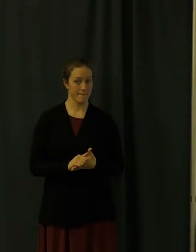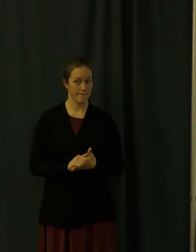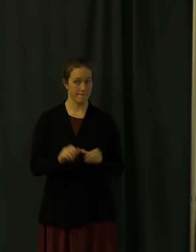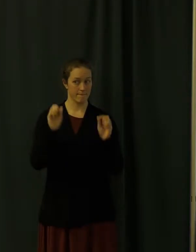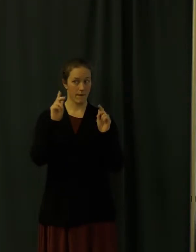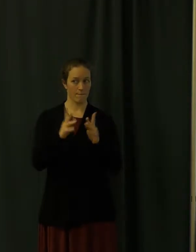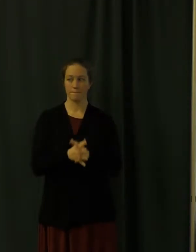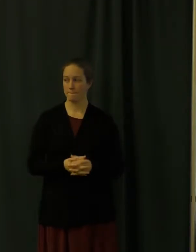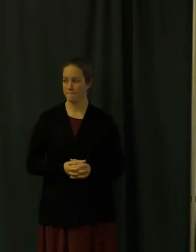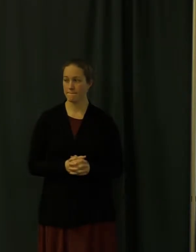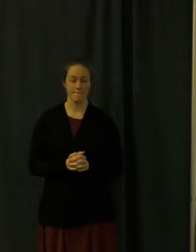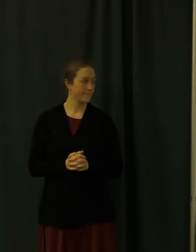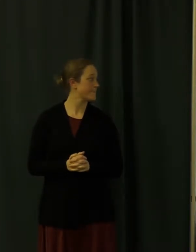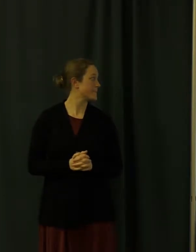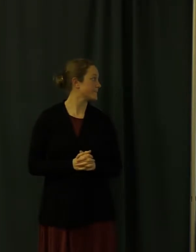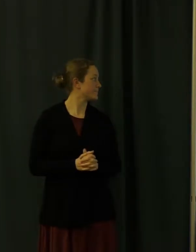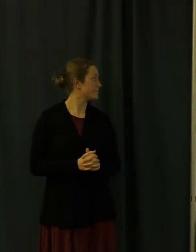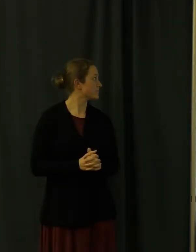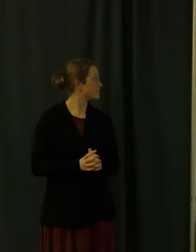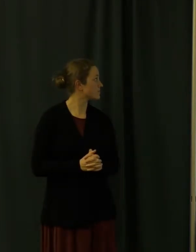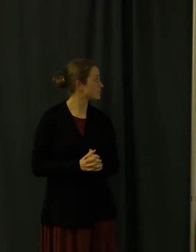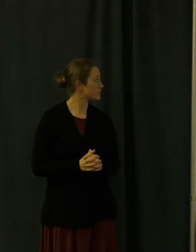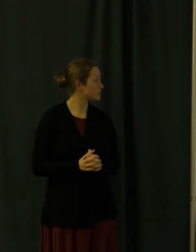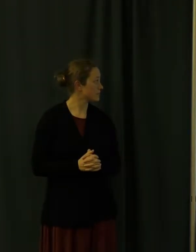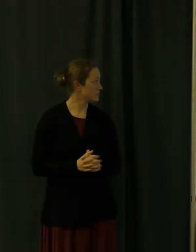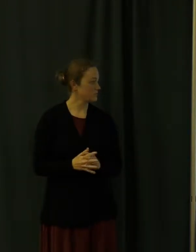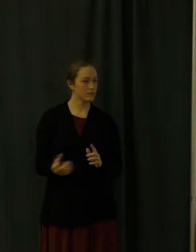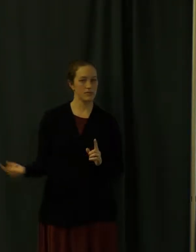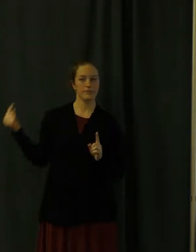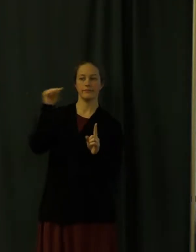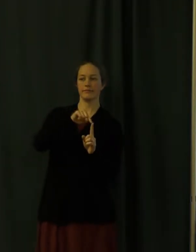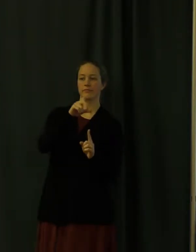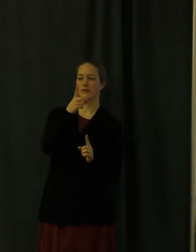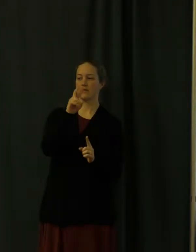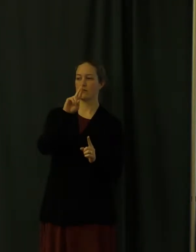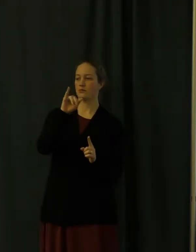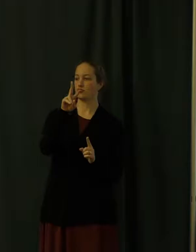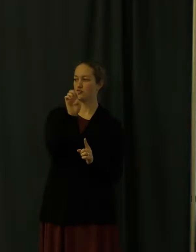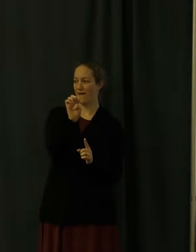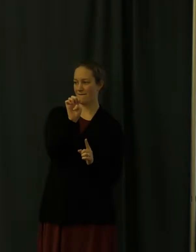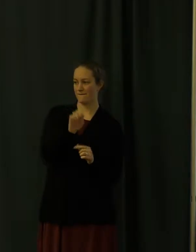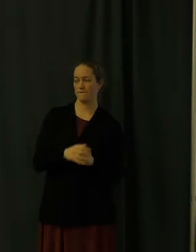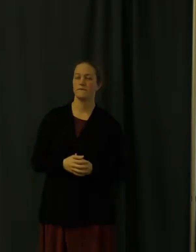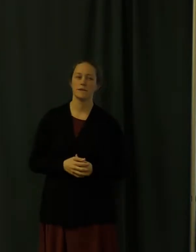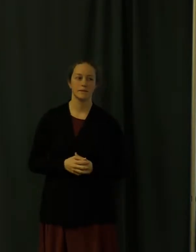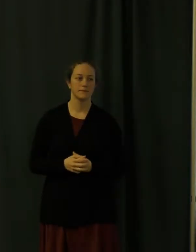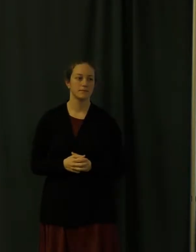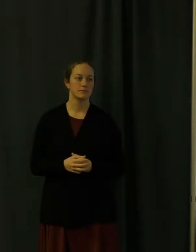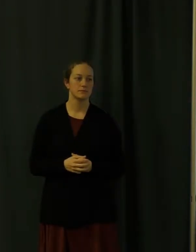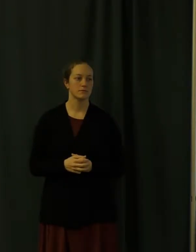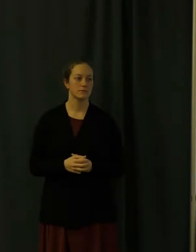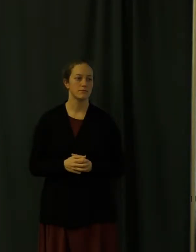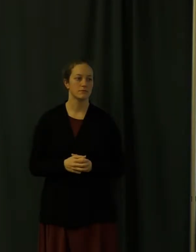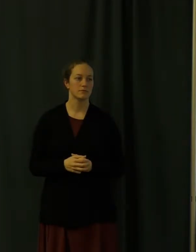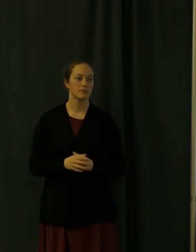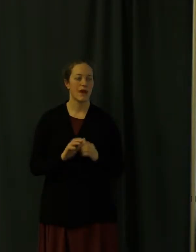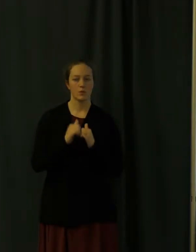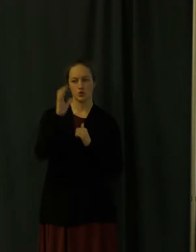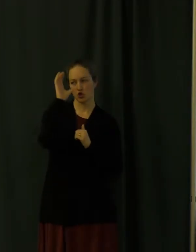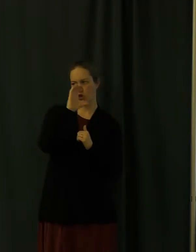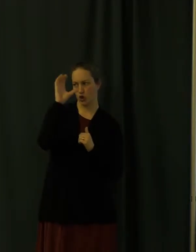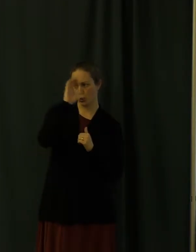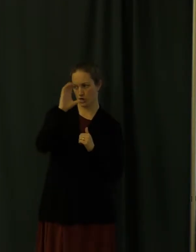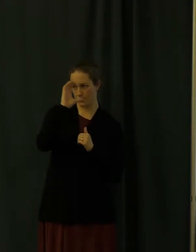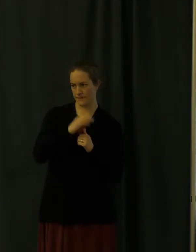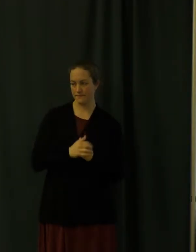Okay. Okay, I'm gonna go back to Drive for a second and talk about searching and the